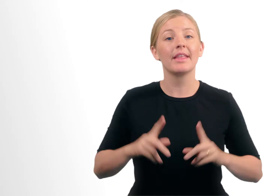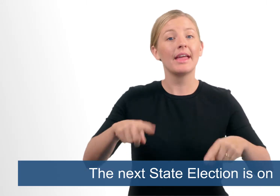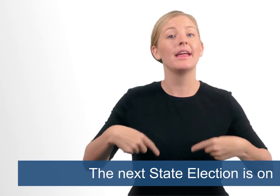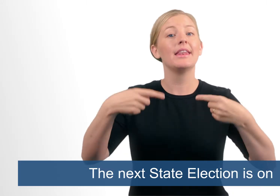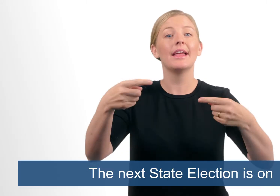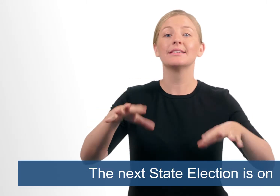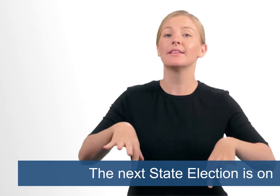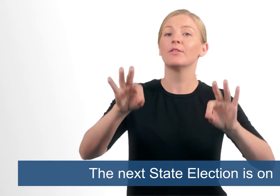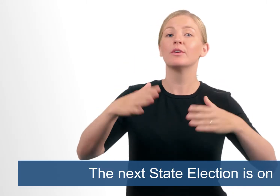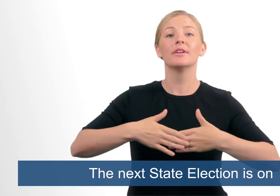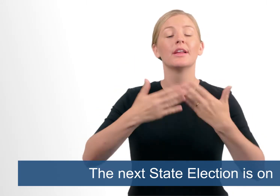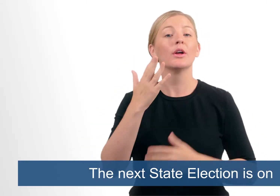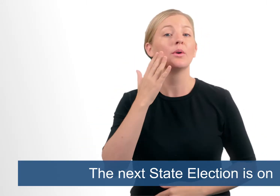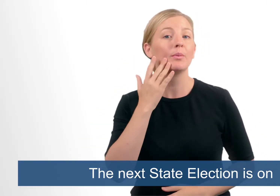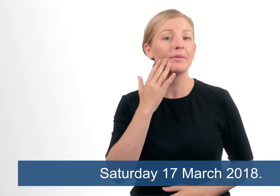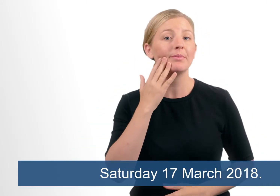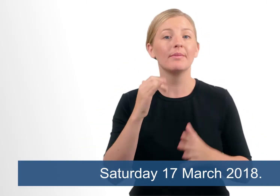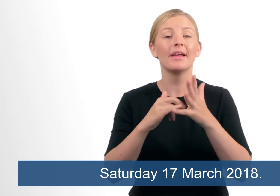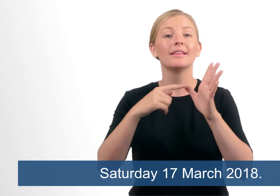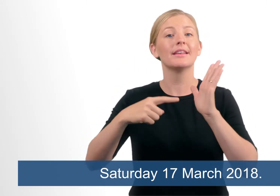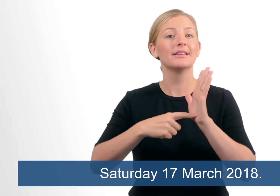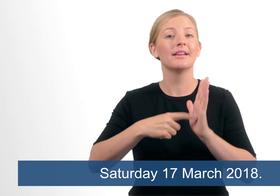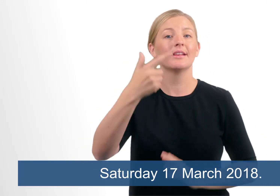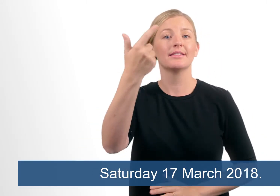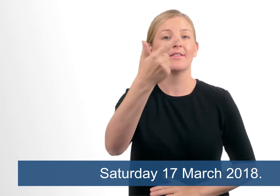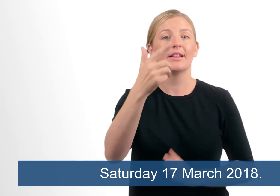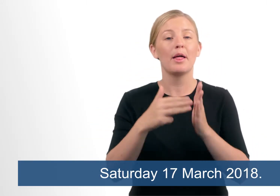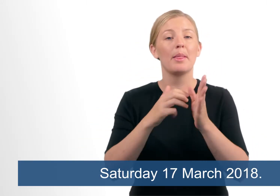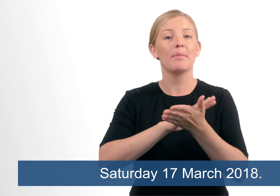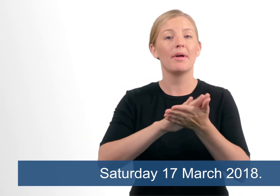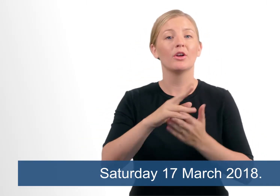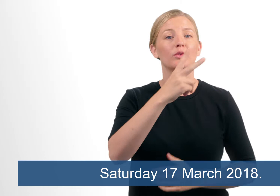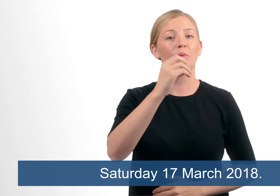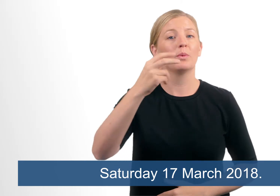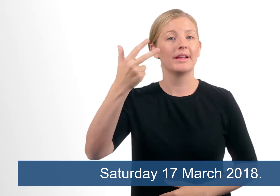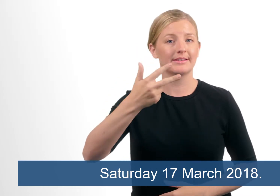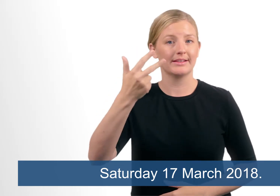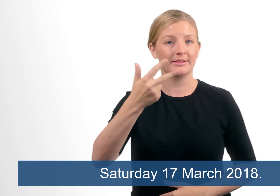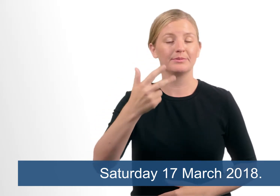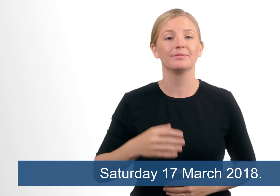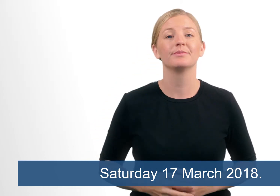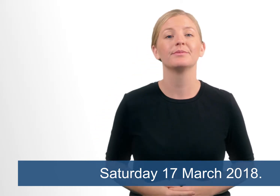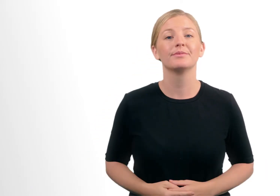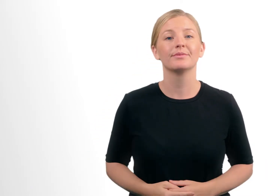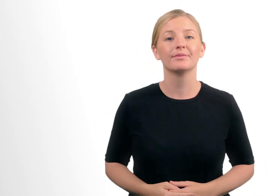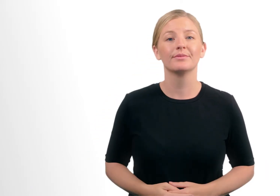The next state election is on Saturday, the 17th of March 2018.